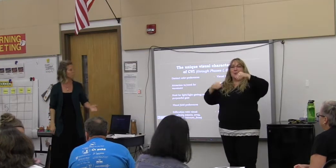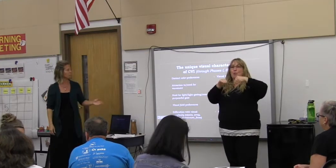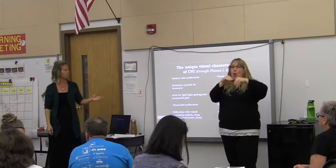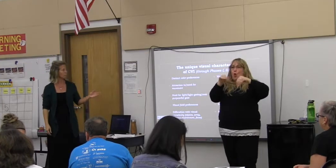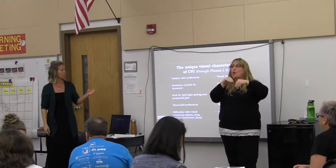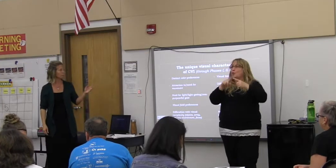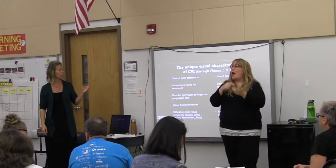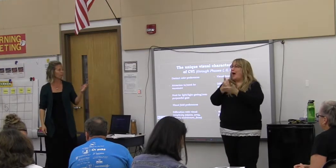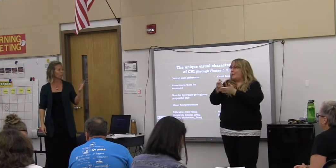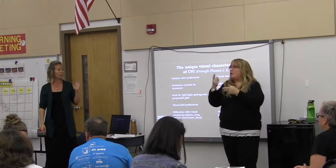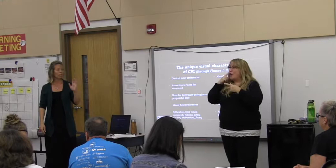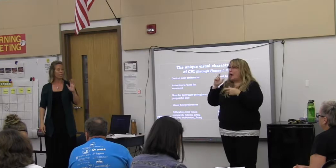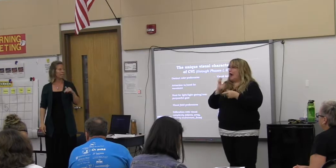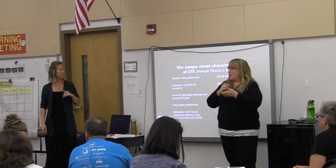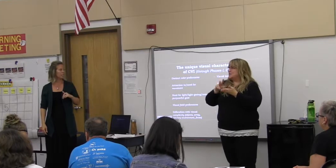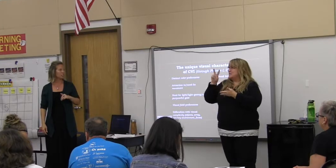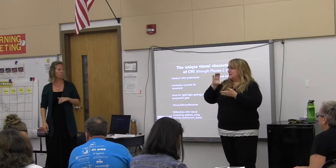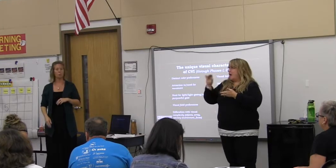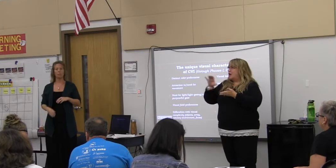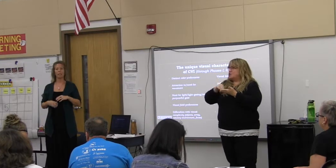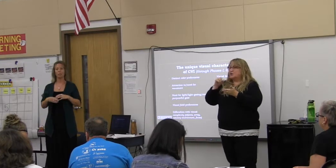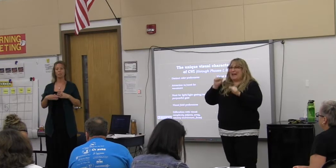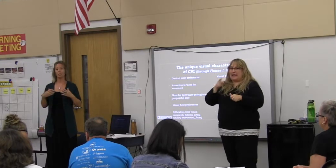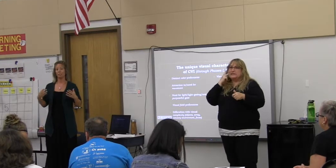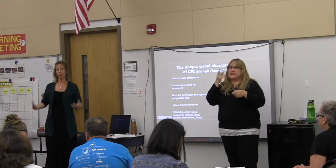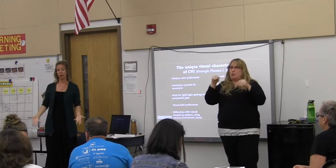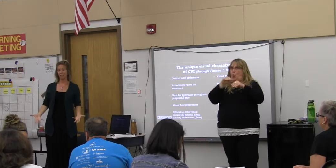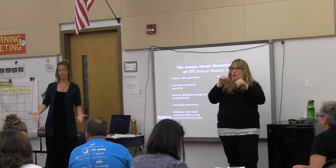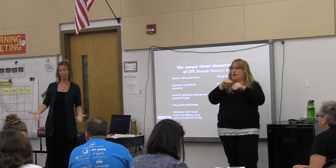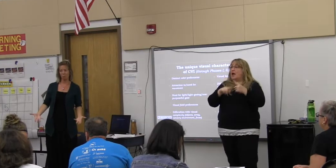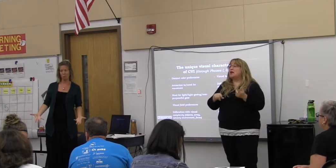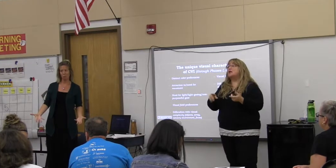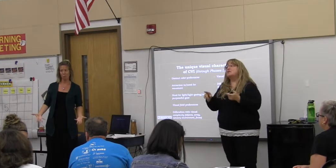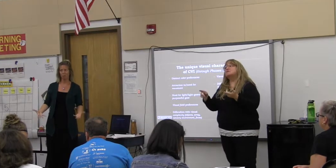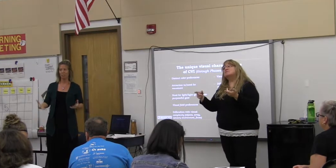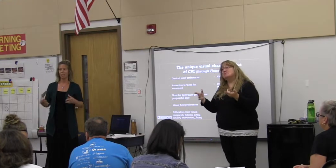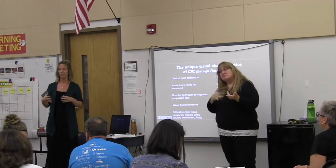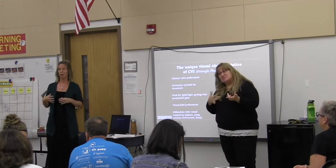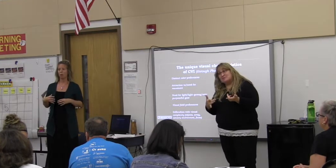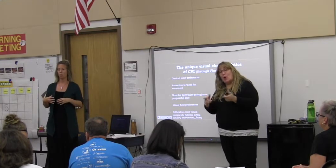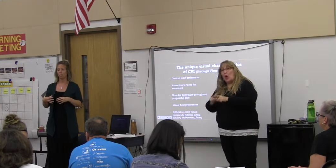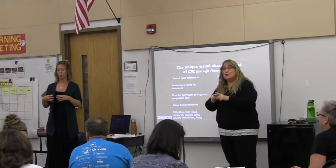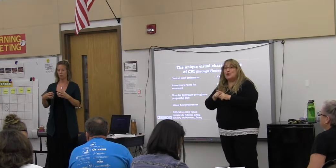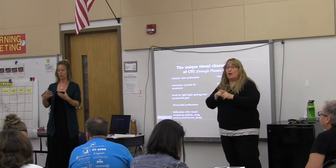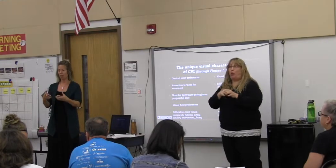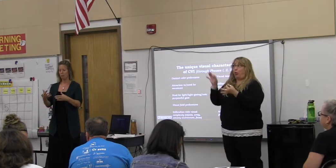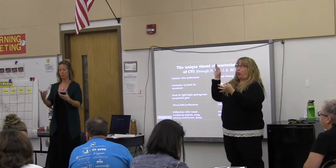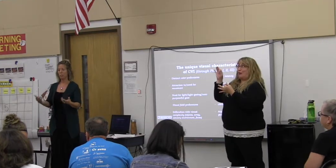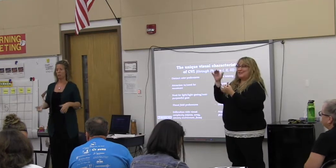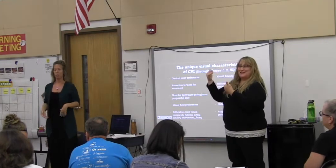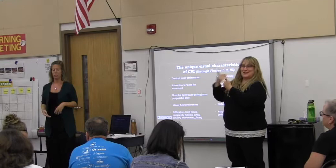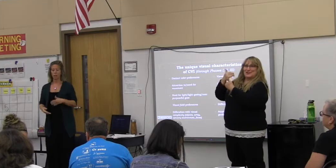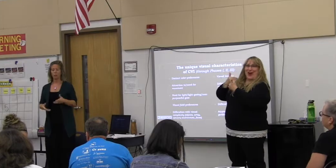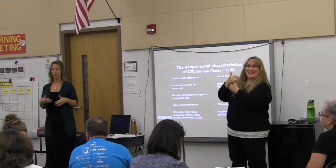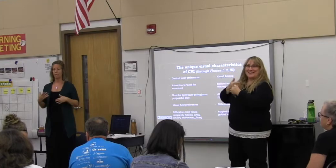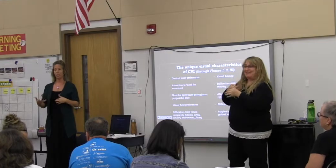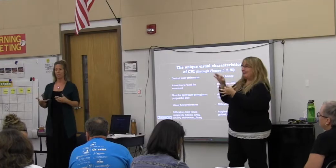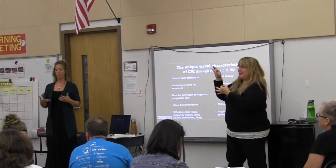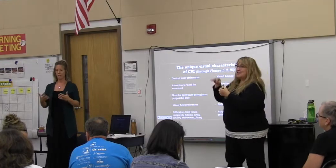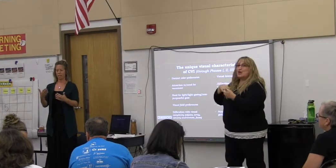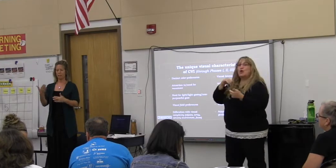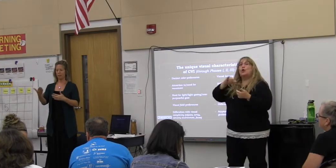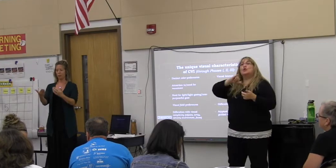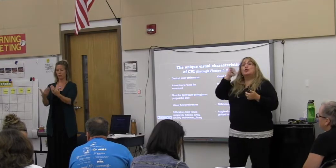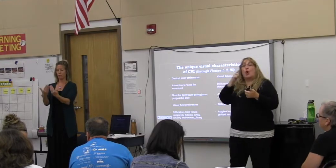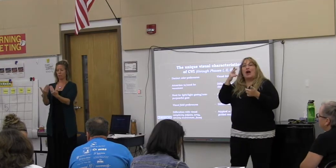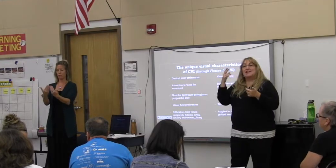anything. In addition to, they can also be distracted by movement. So if you have, Johan and